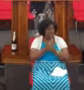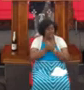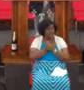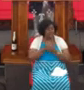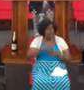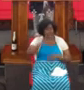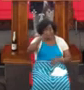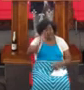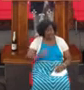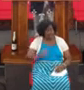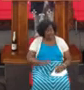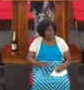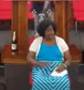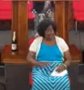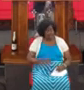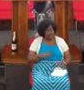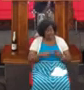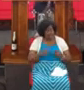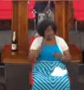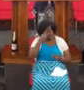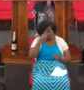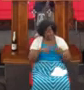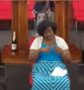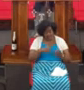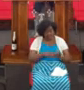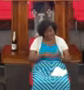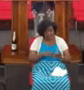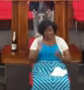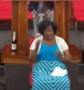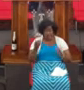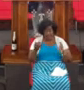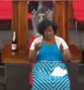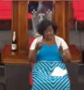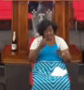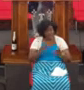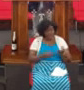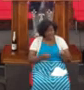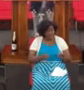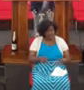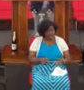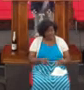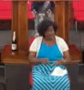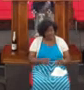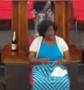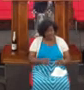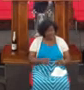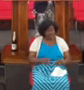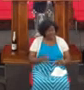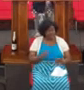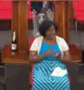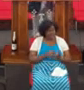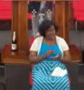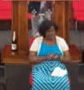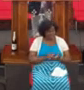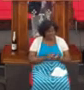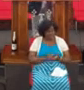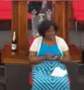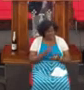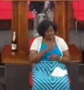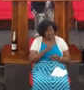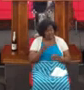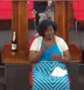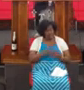God? When you think about this and you compare what is taking place in Luke, our gospel, our chapter number